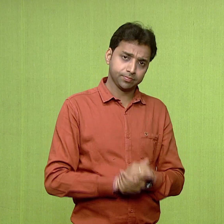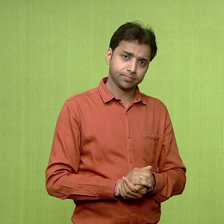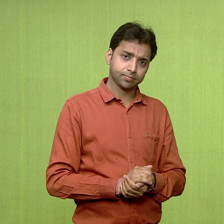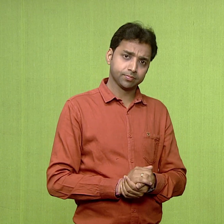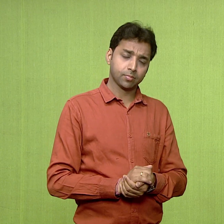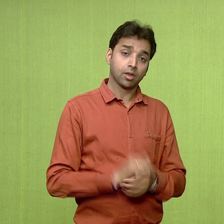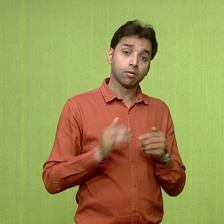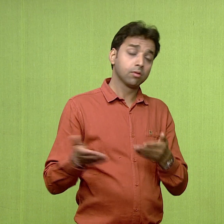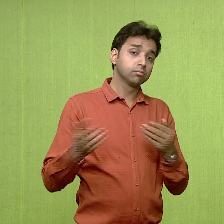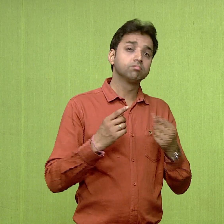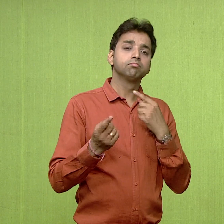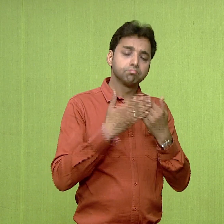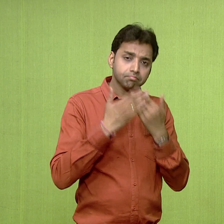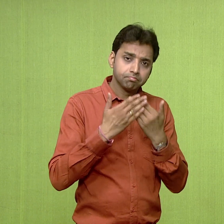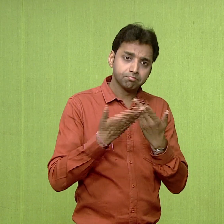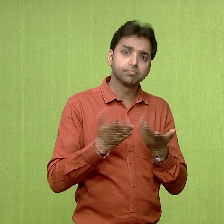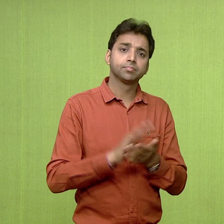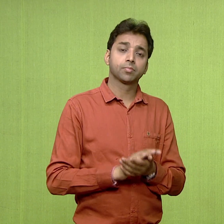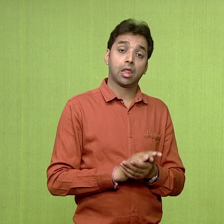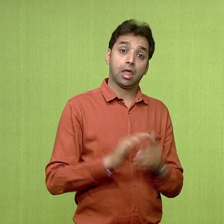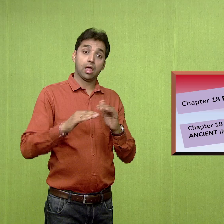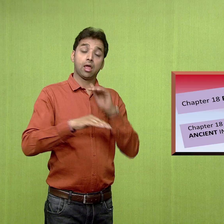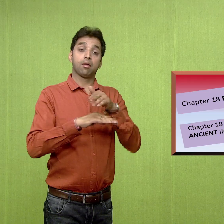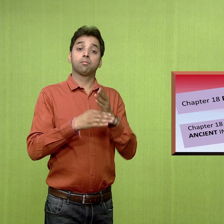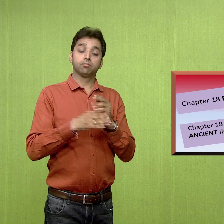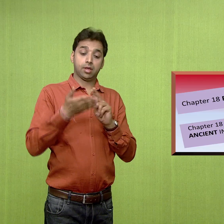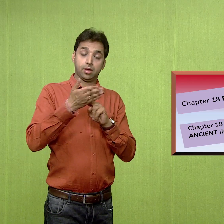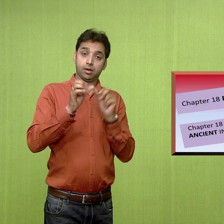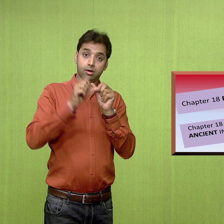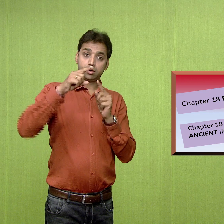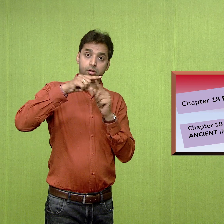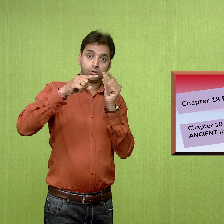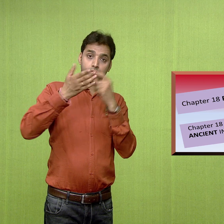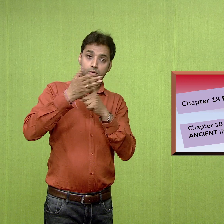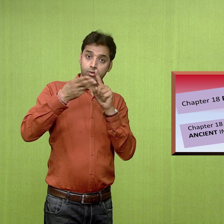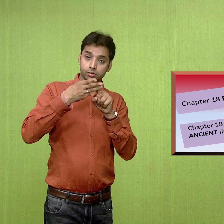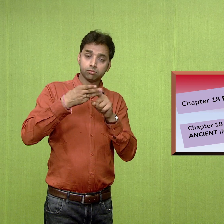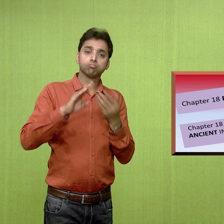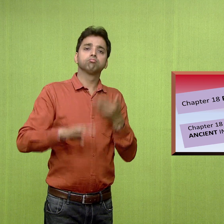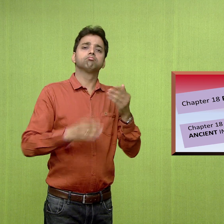we will study about the nature of education